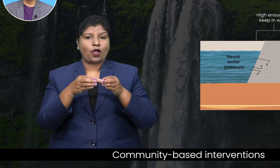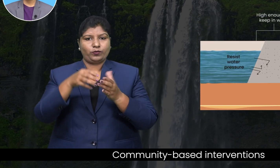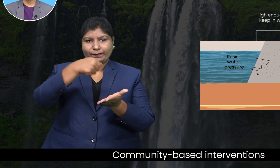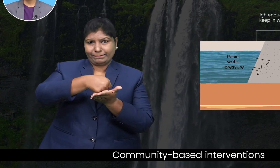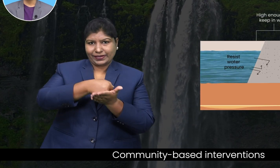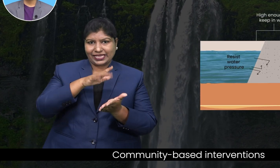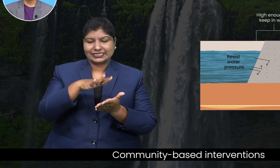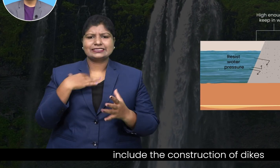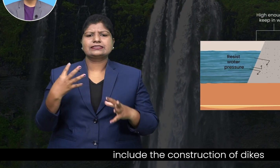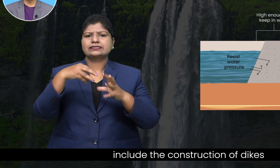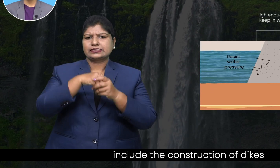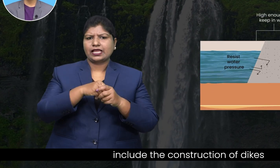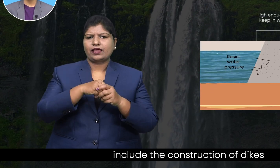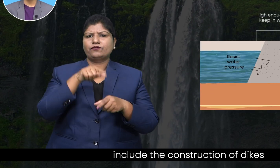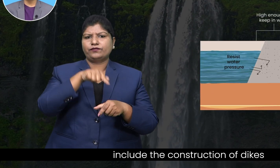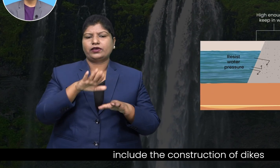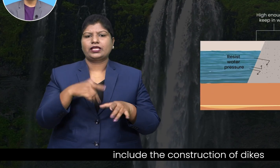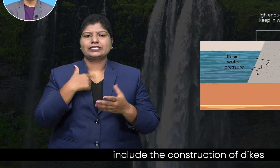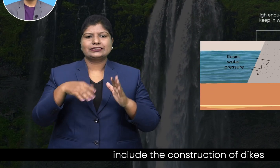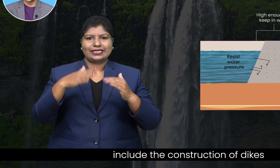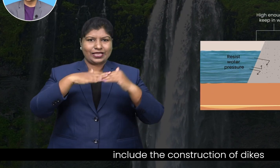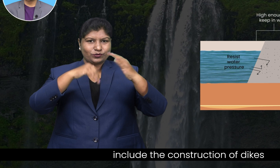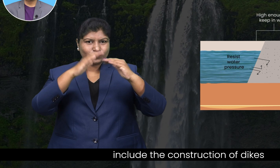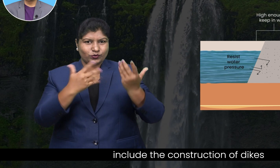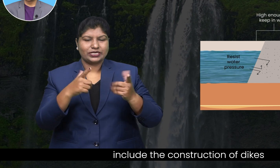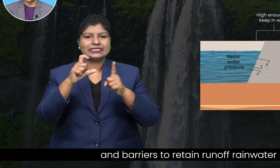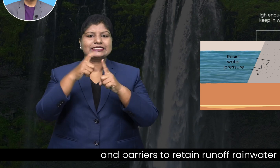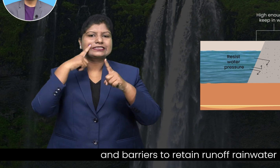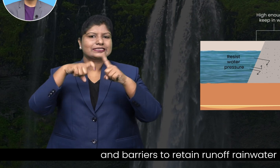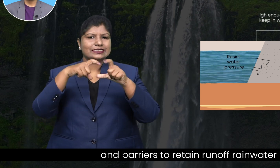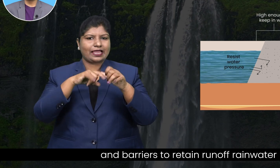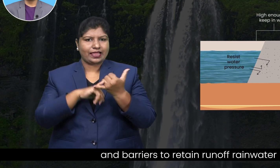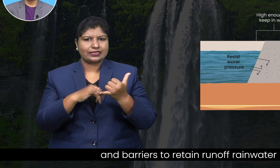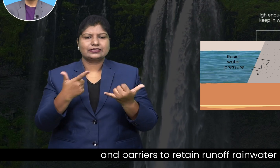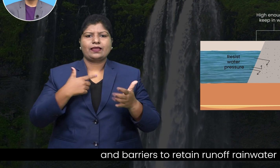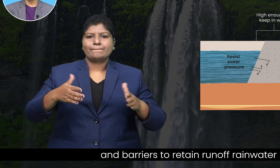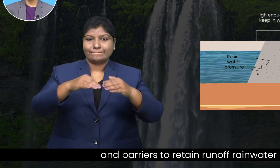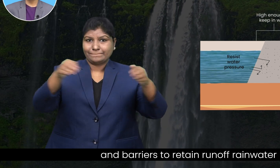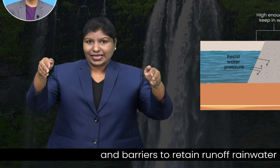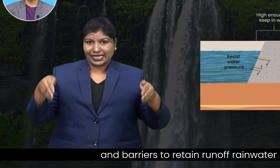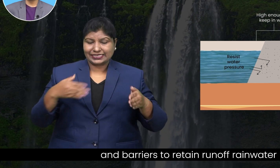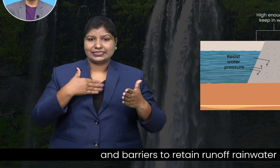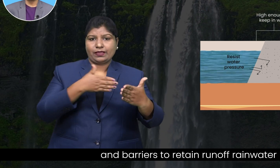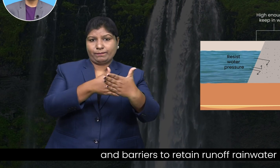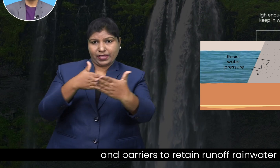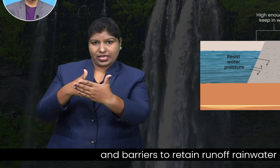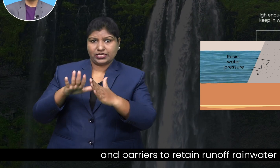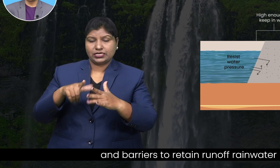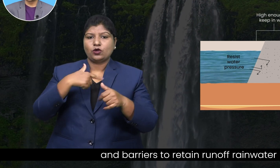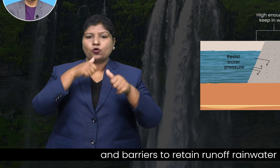Community-based interventions include the construction of dikes and barriers to retain